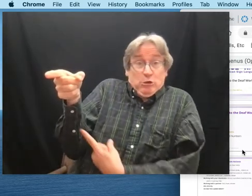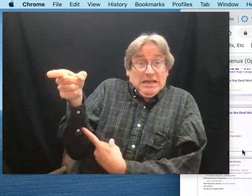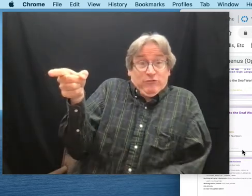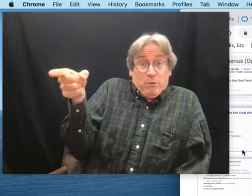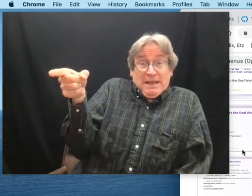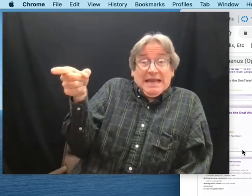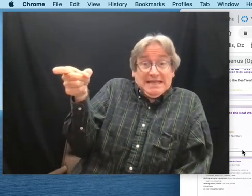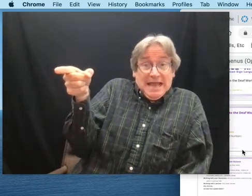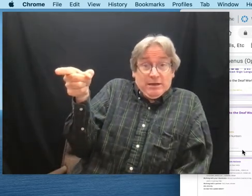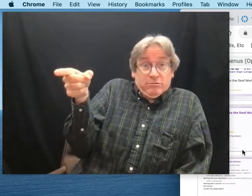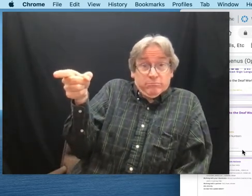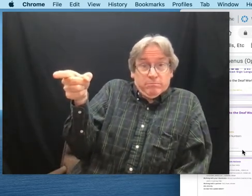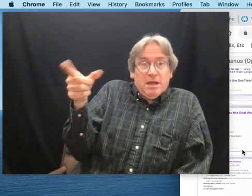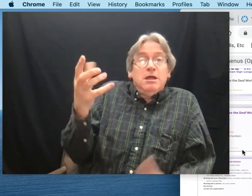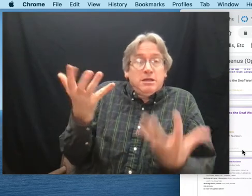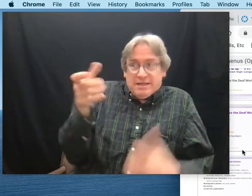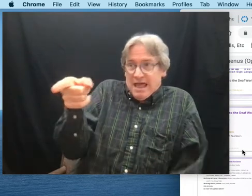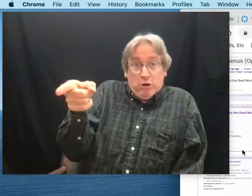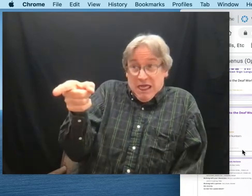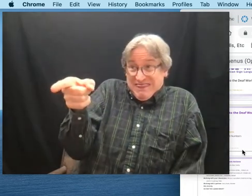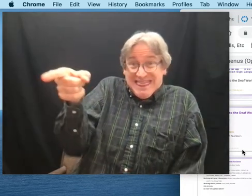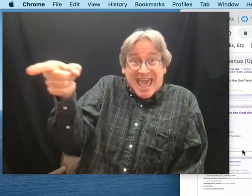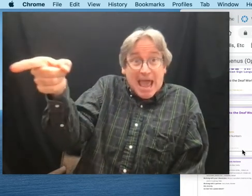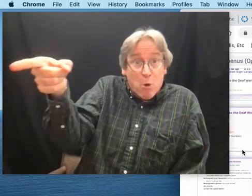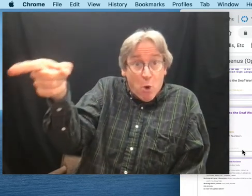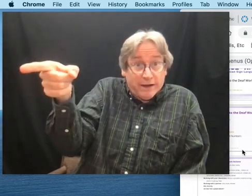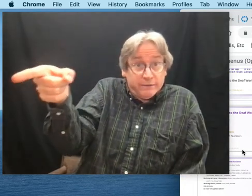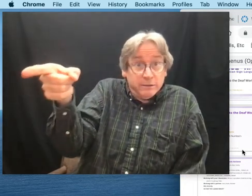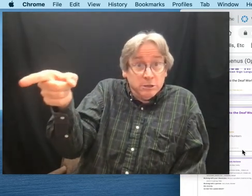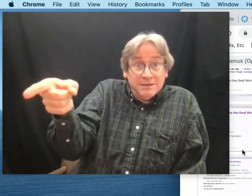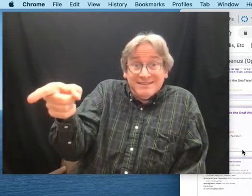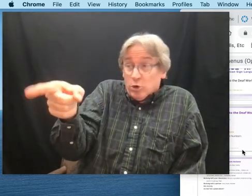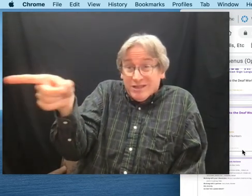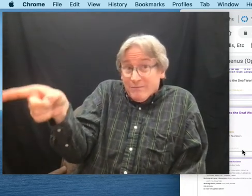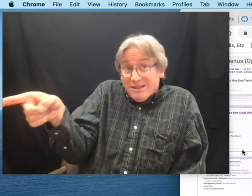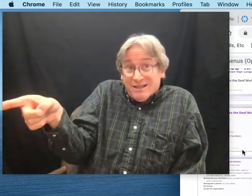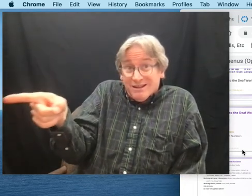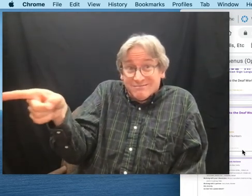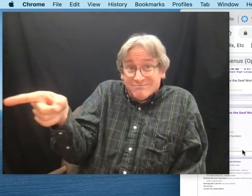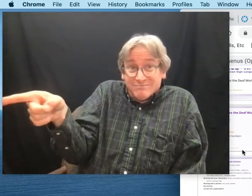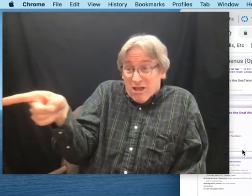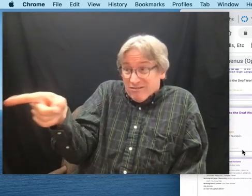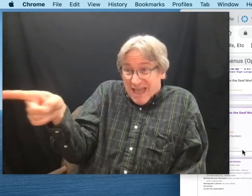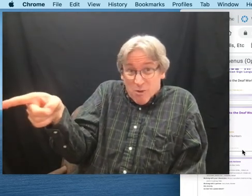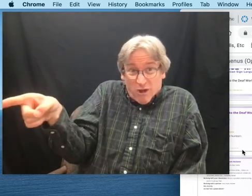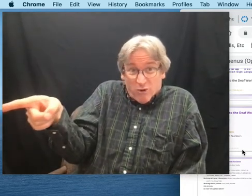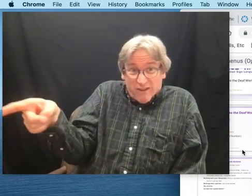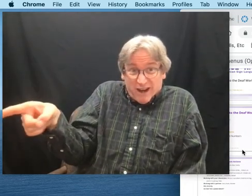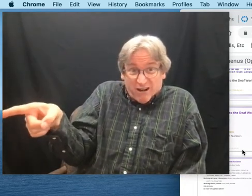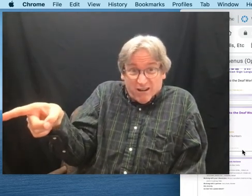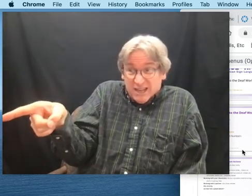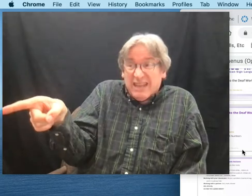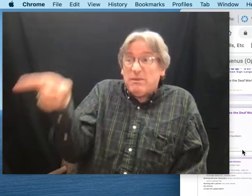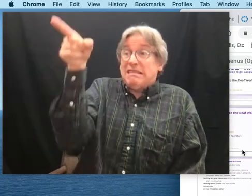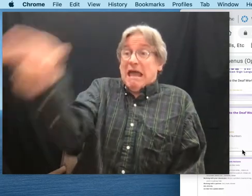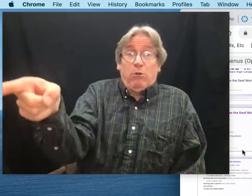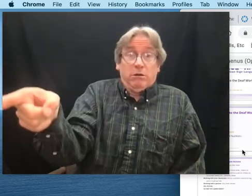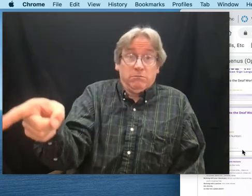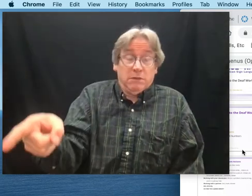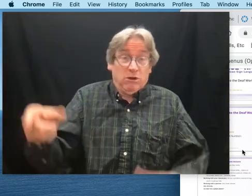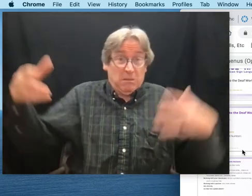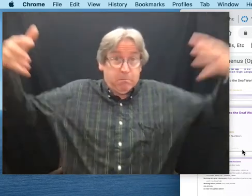And you can even repeat at the end, that one, that one. Don't give me the little, that one over there. Give me